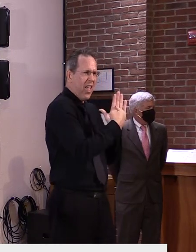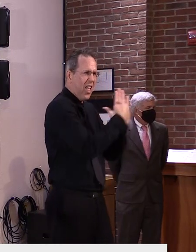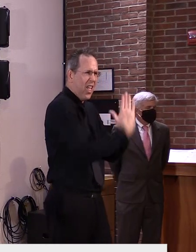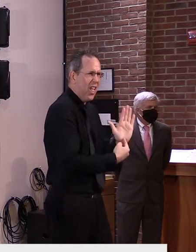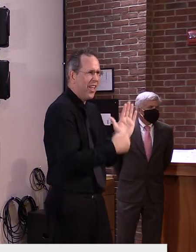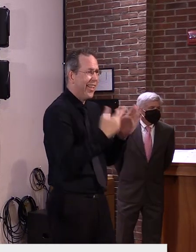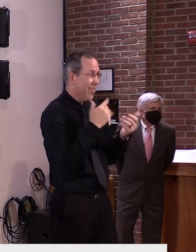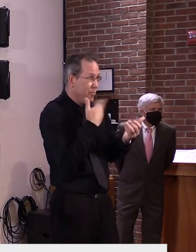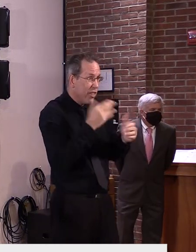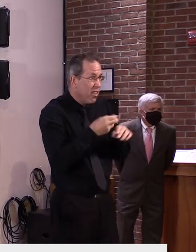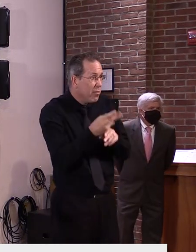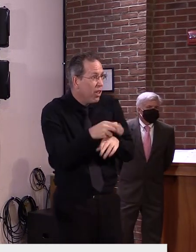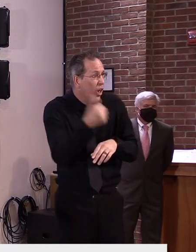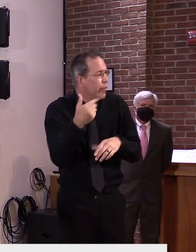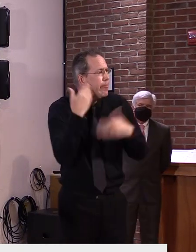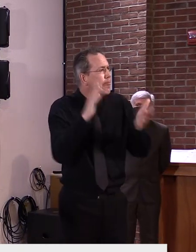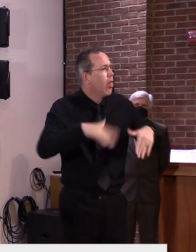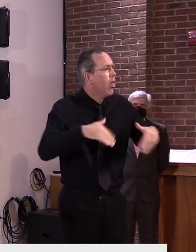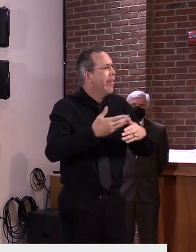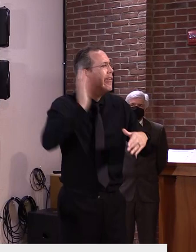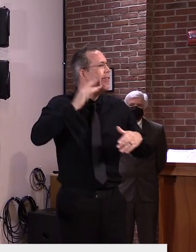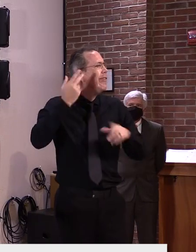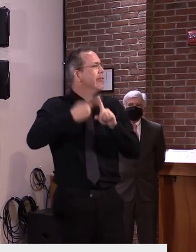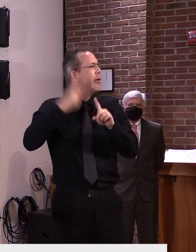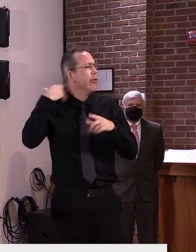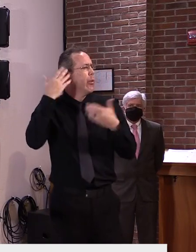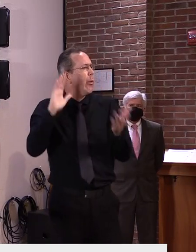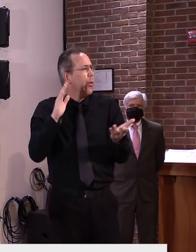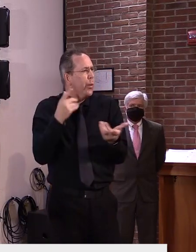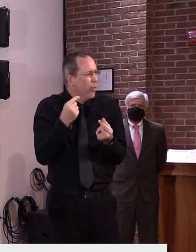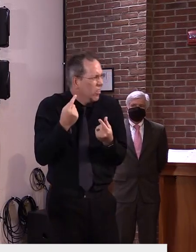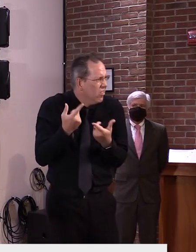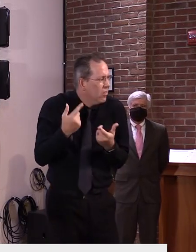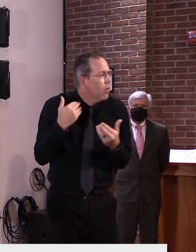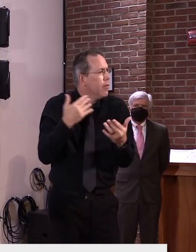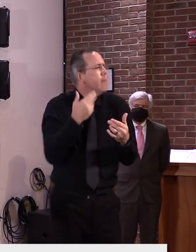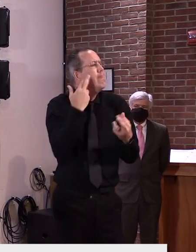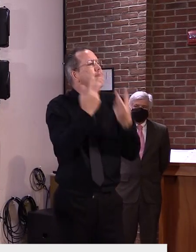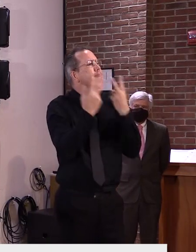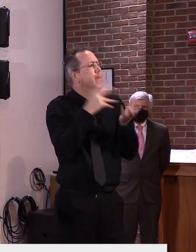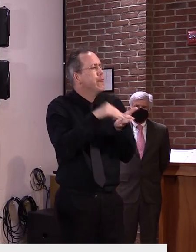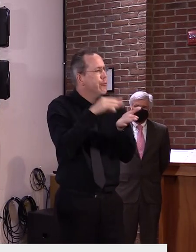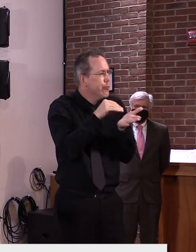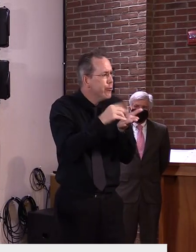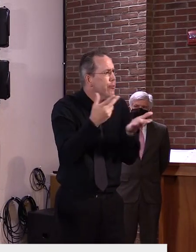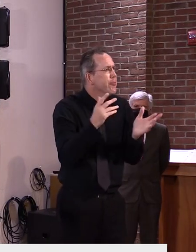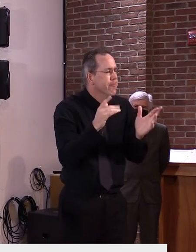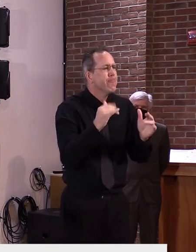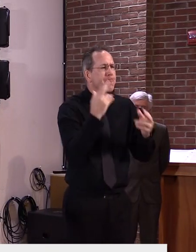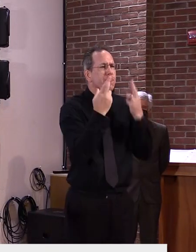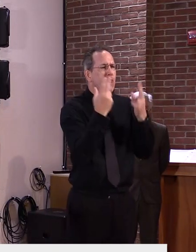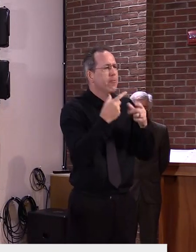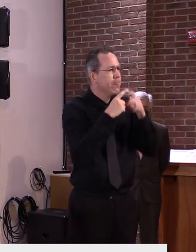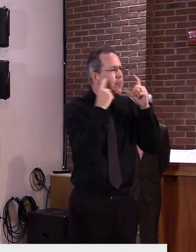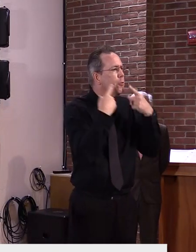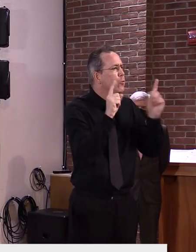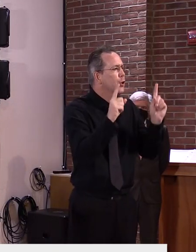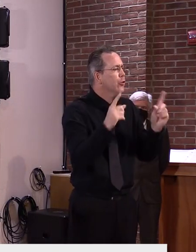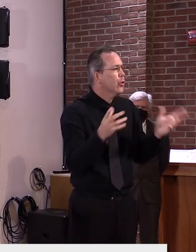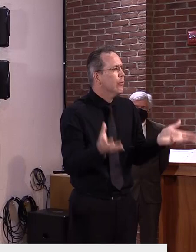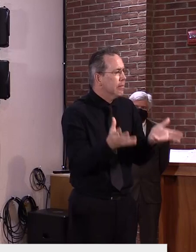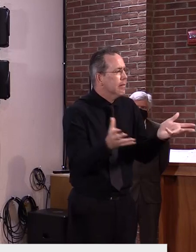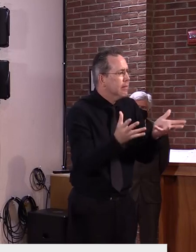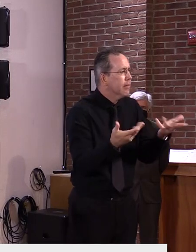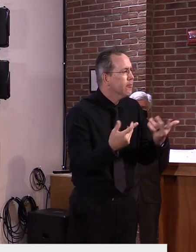So my question would be, why not continue to do what we're doing, because it's proven to be